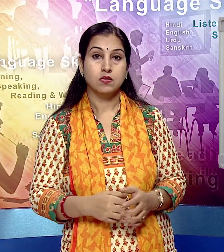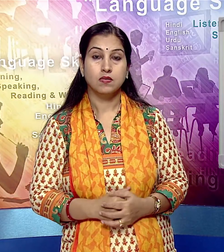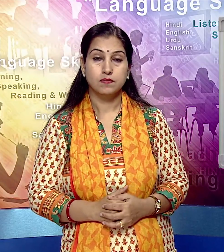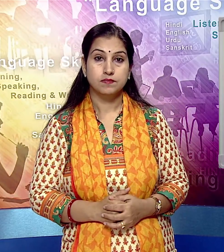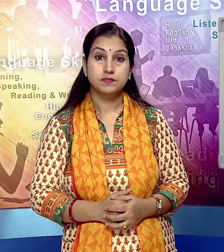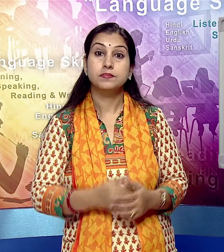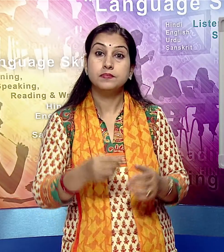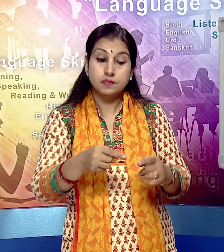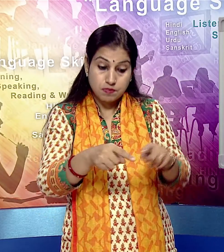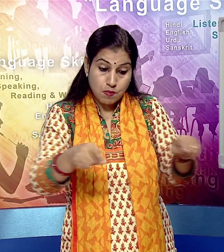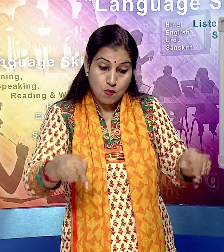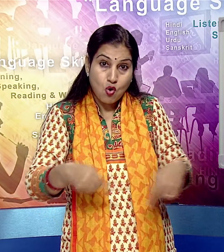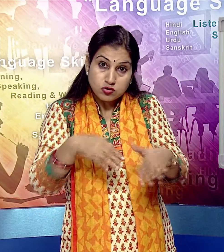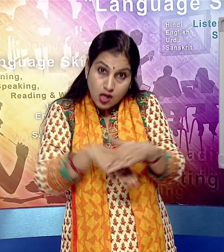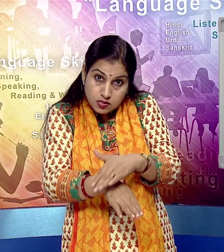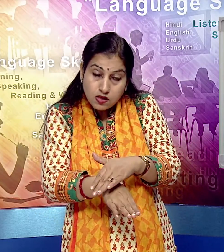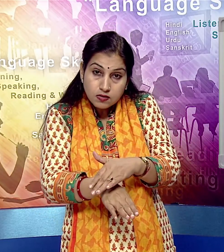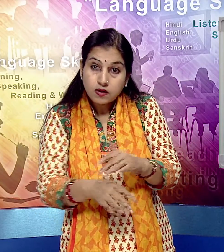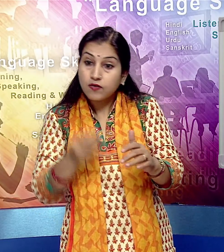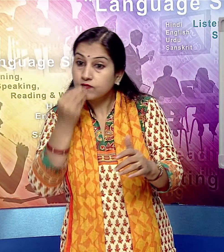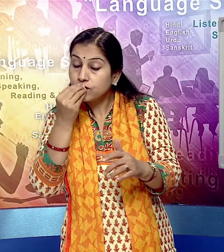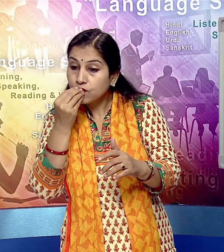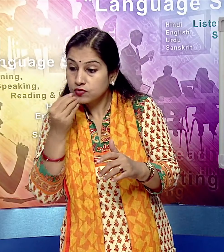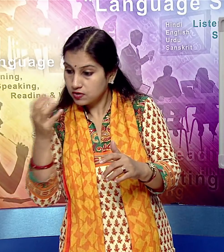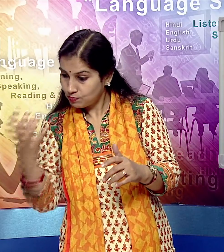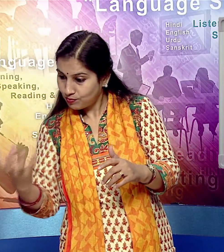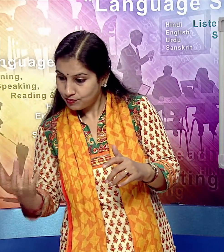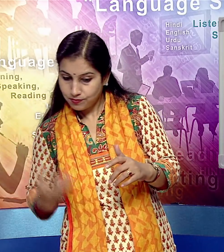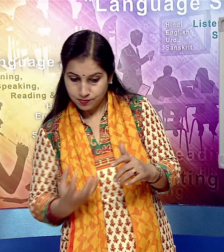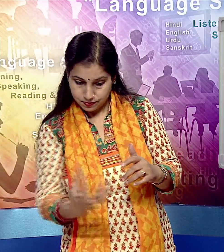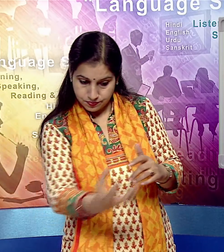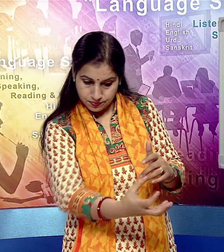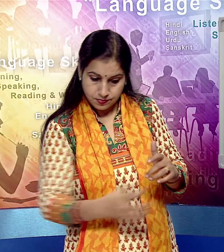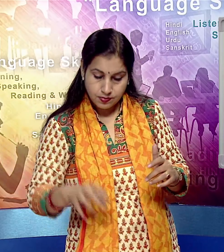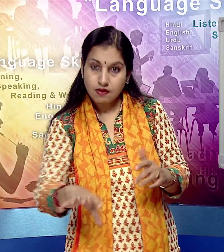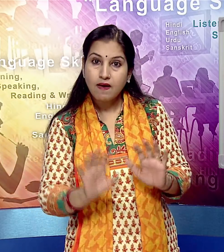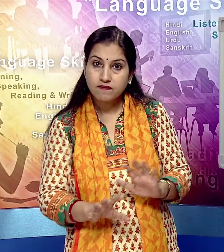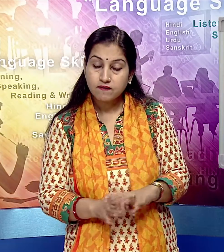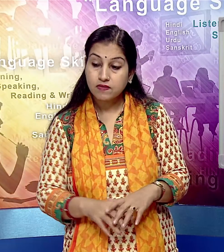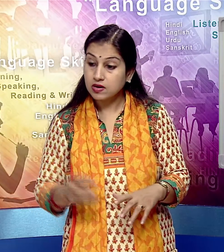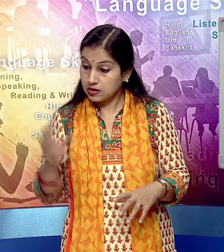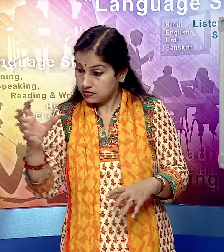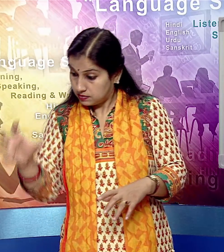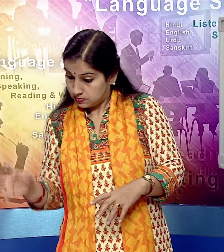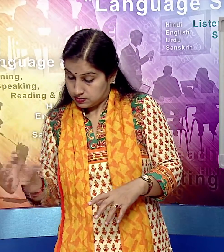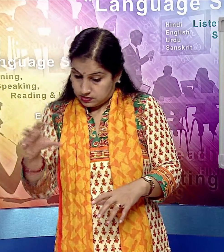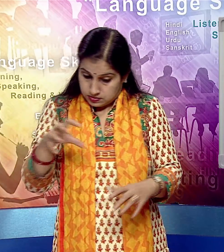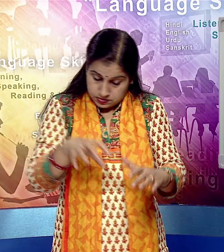Inside the box, food containers are placed, and the box is so placed under the sun that